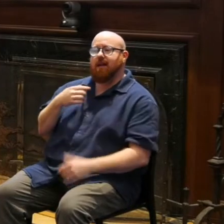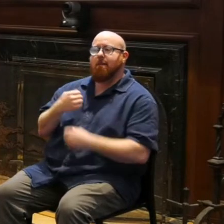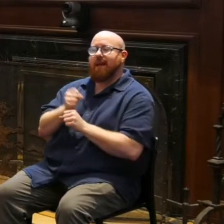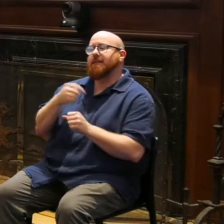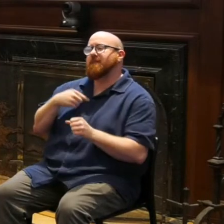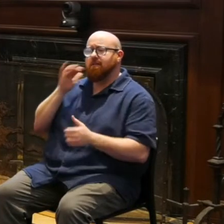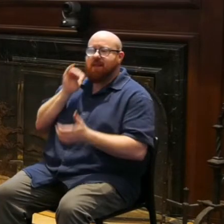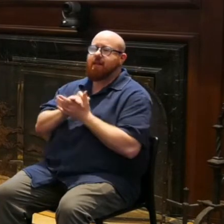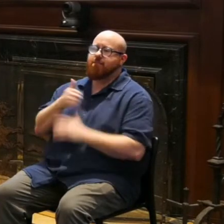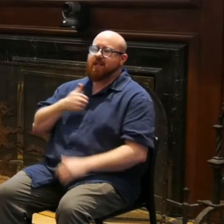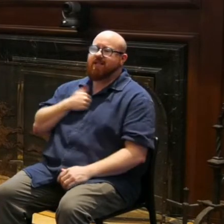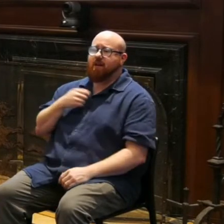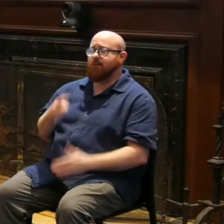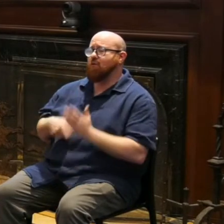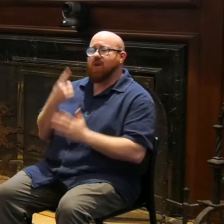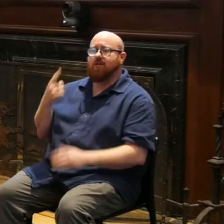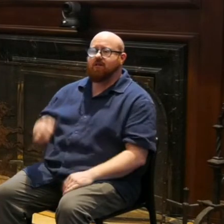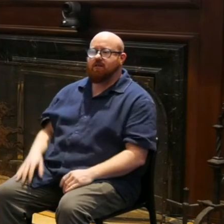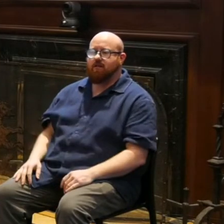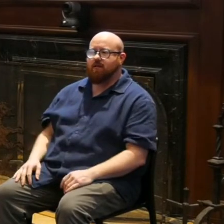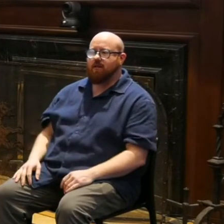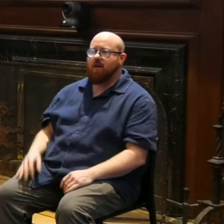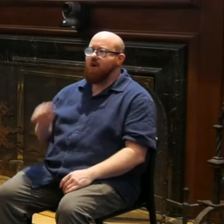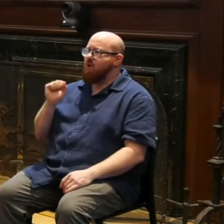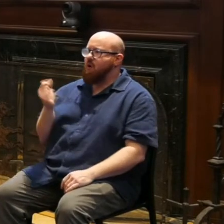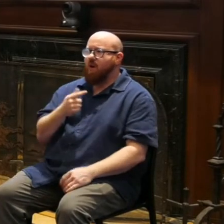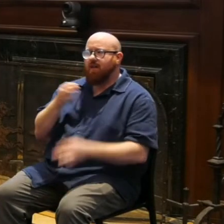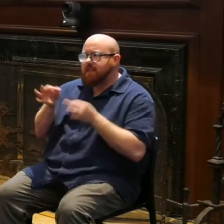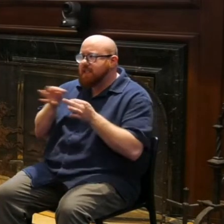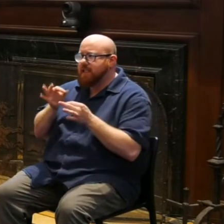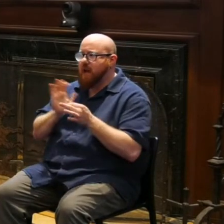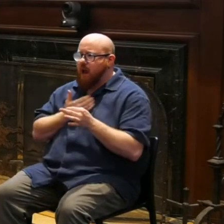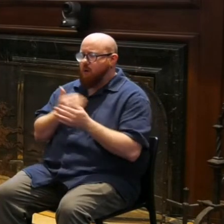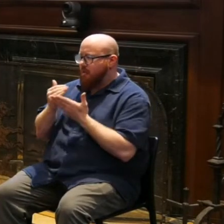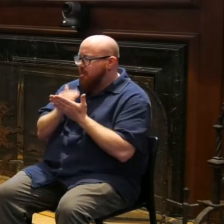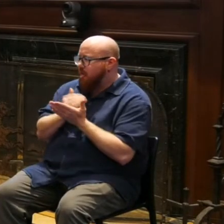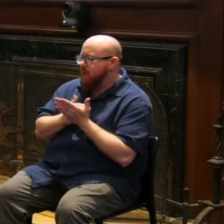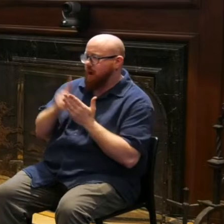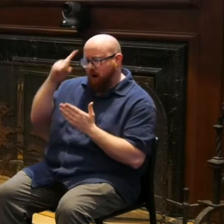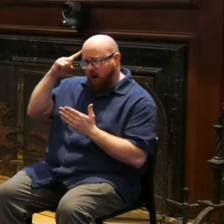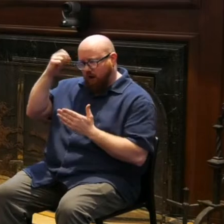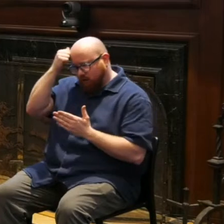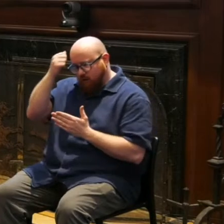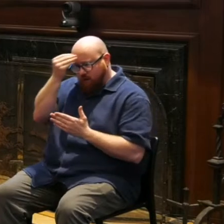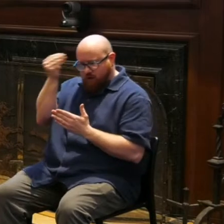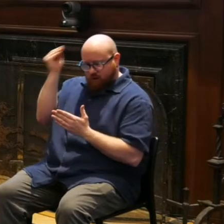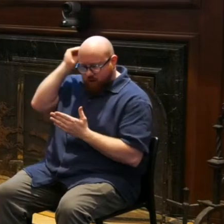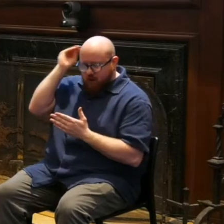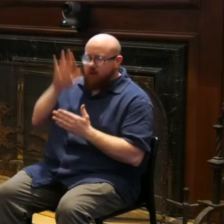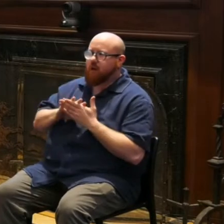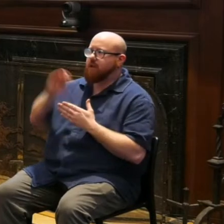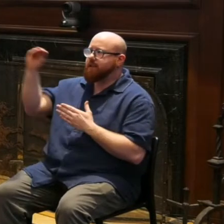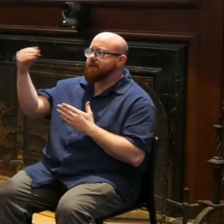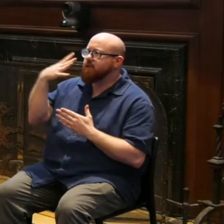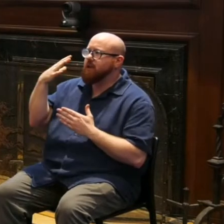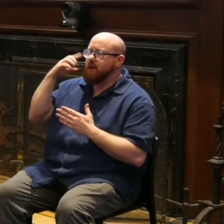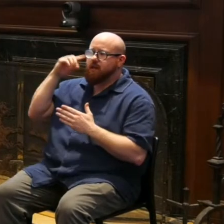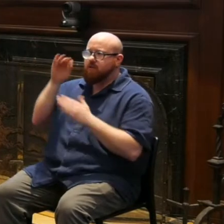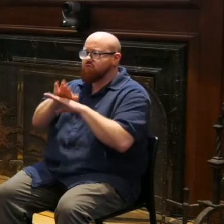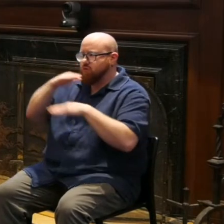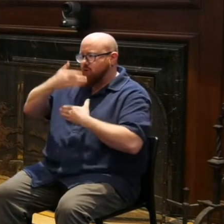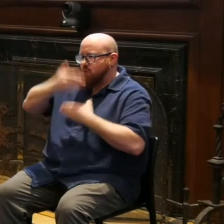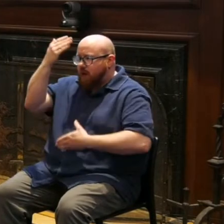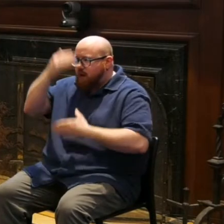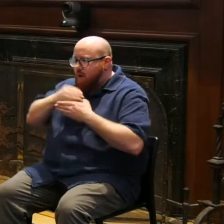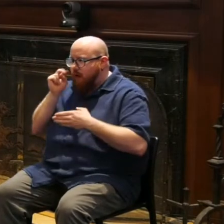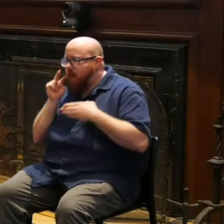for once. Every detail of our lessons roots in my mind. A beam of blinding sun sneaks through your window at 3:04 this time of